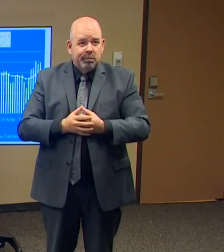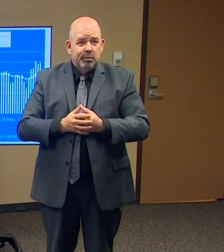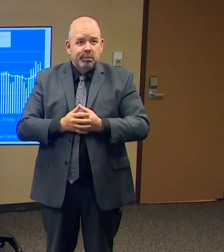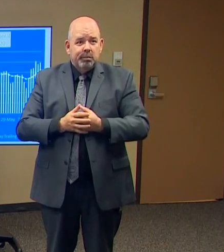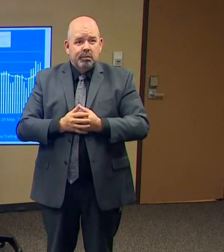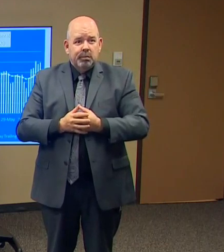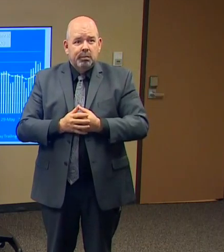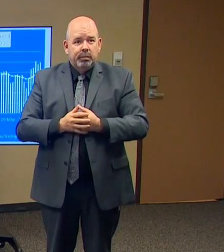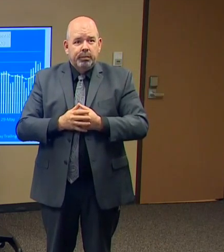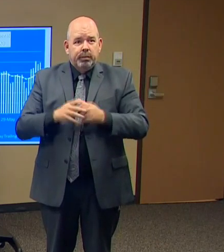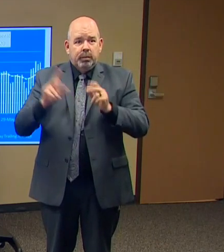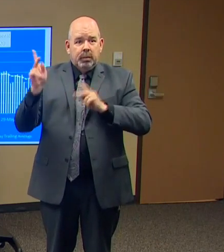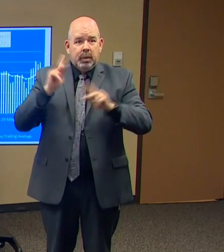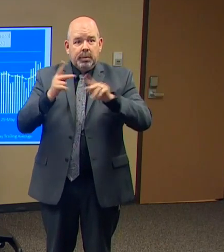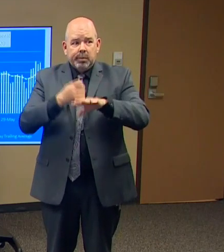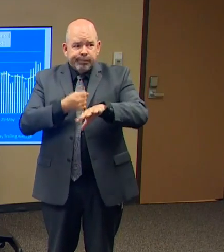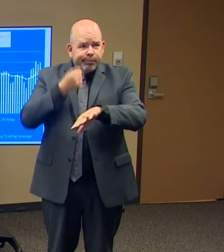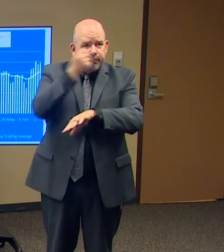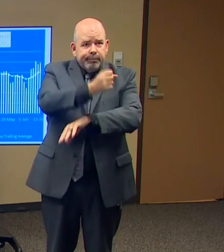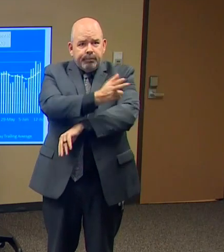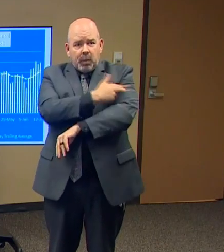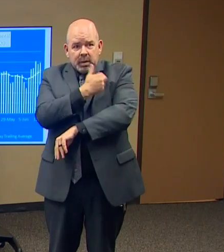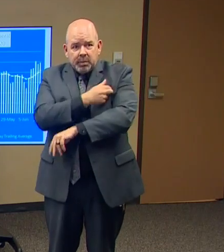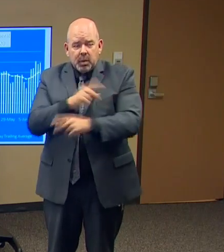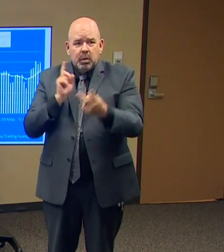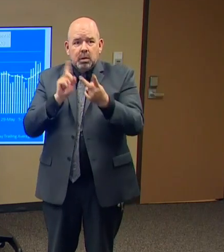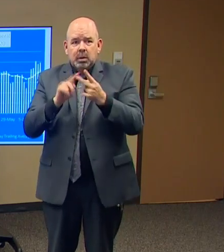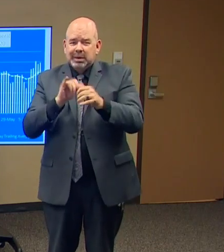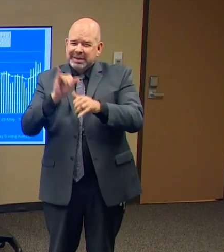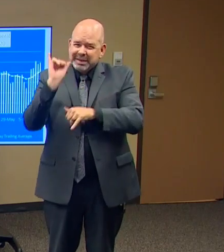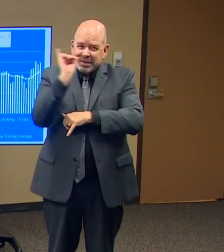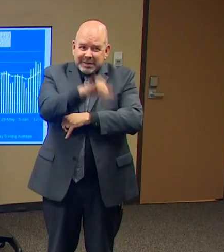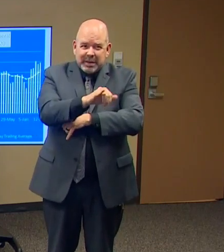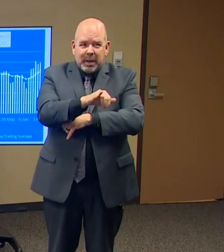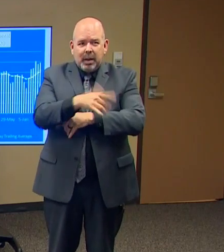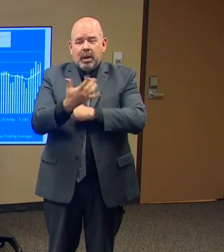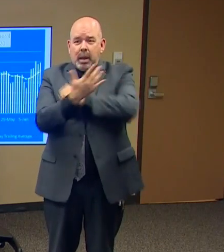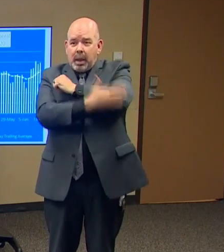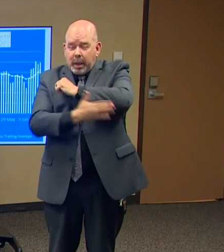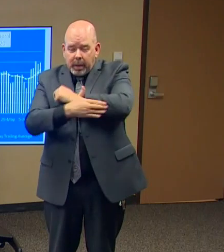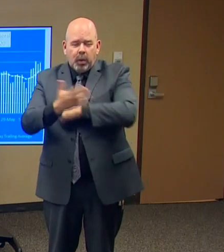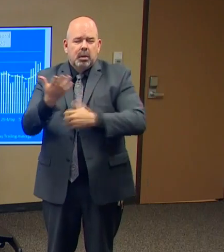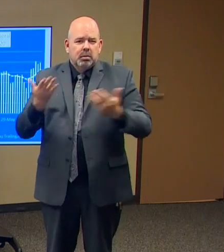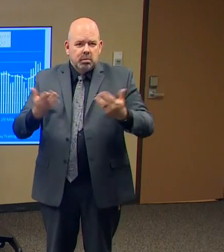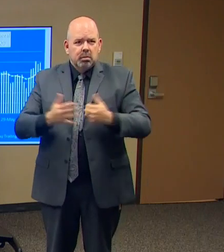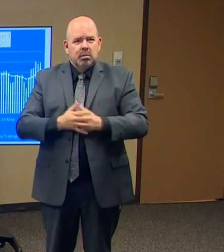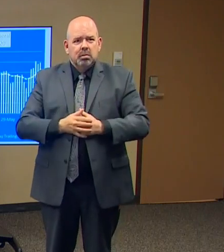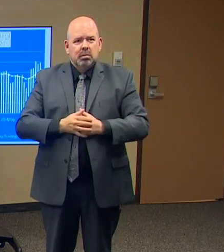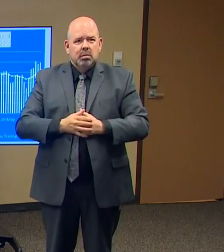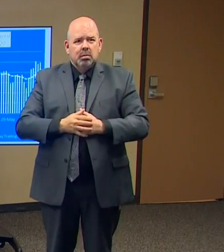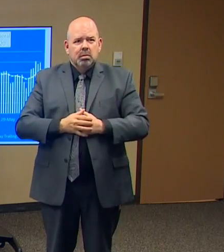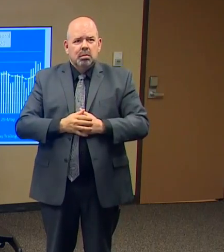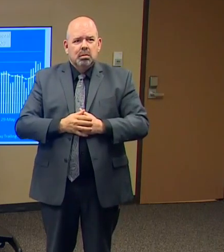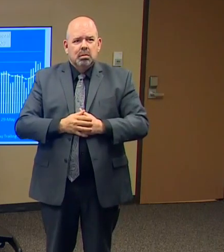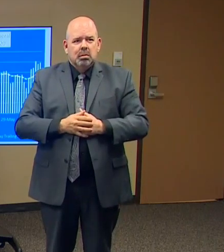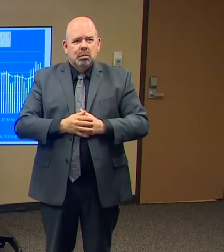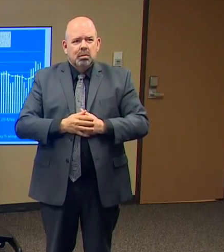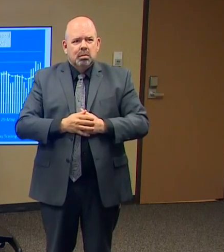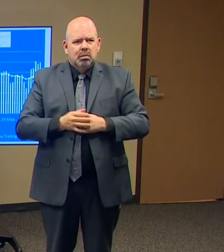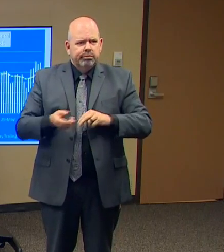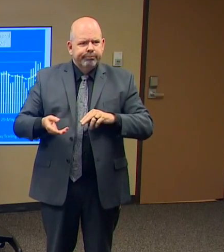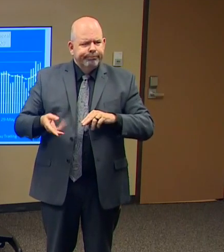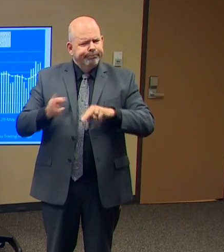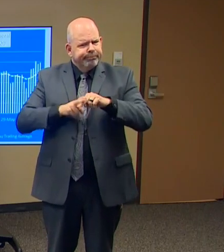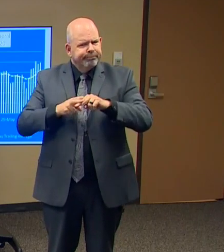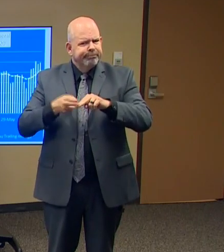and staying in the hospitals in Dallas County. This is probably where you see some more of the more dramatic increase in this for the